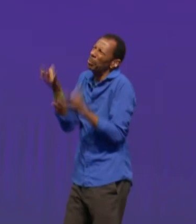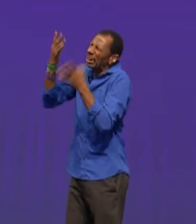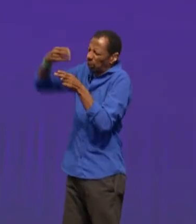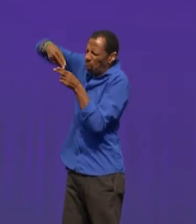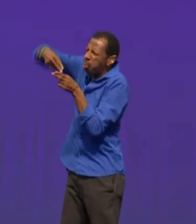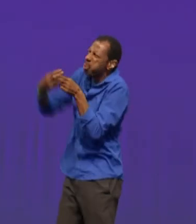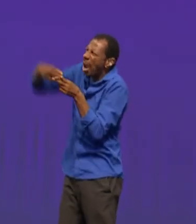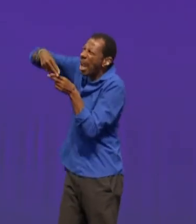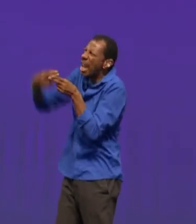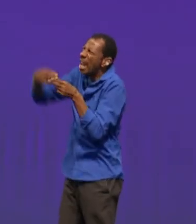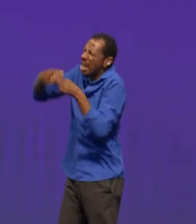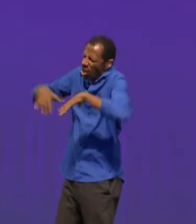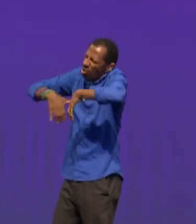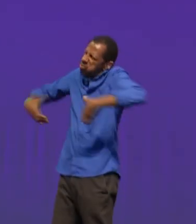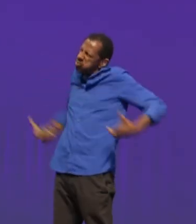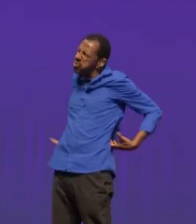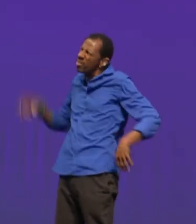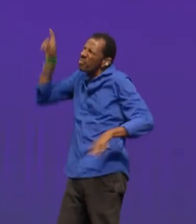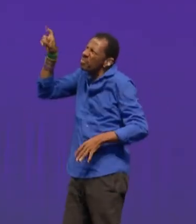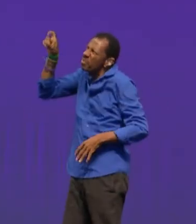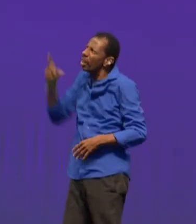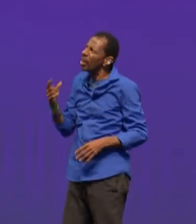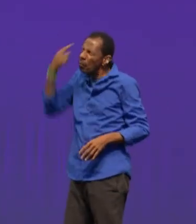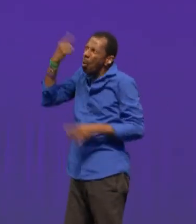So my first question was, how much weight will this support?